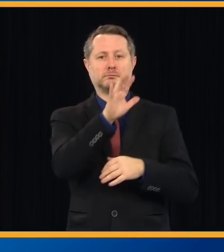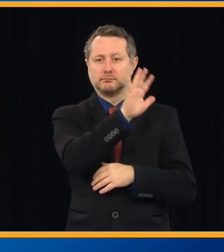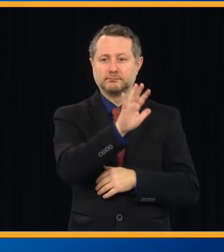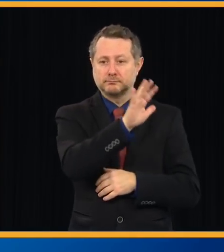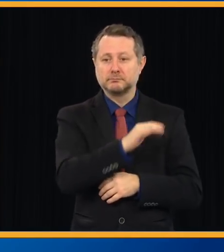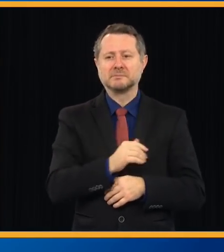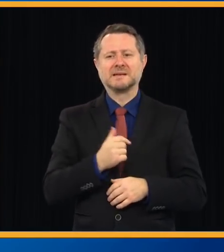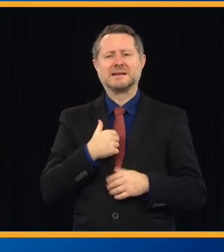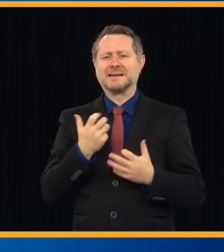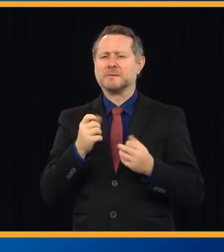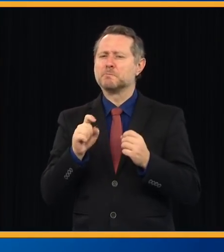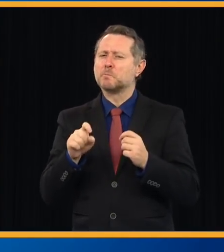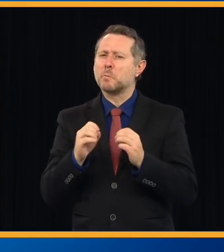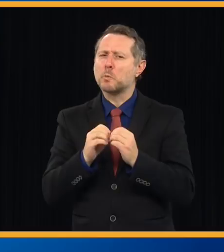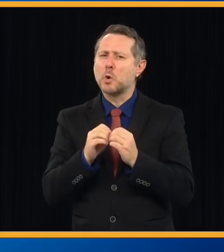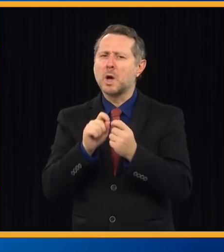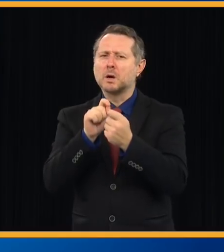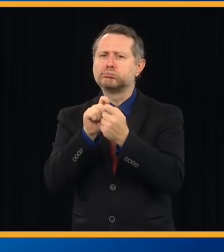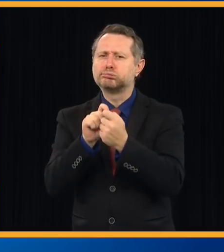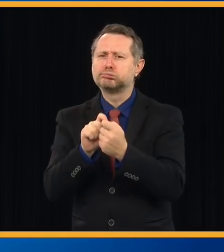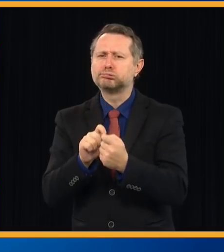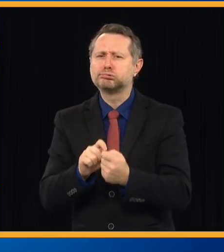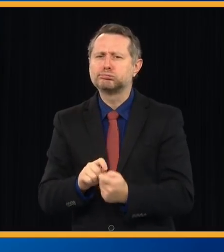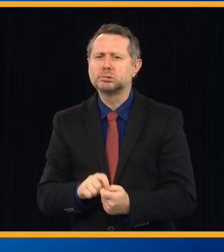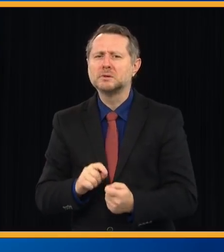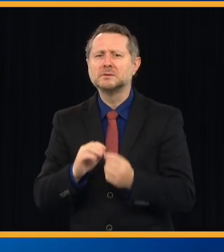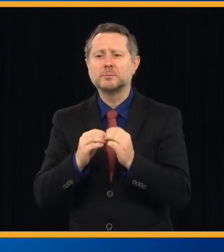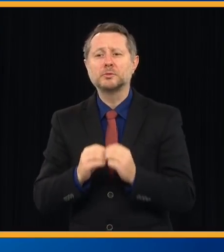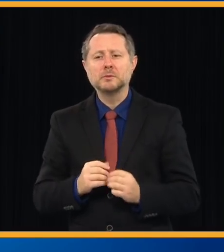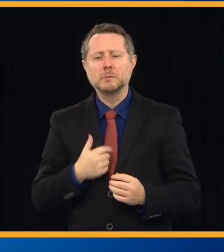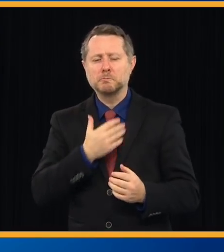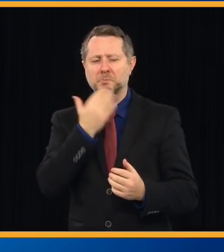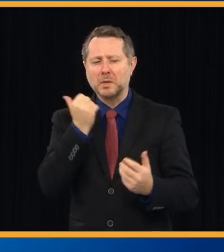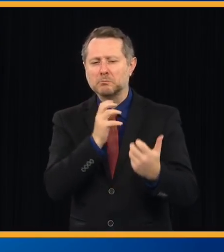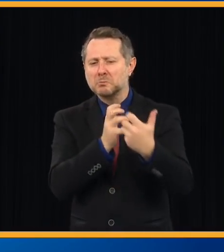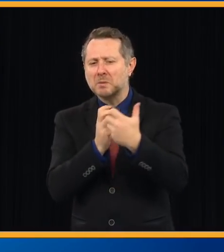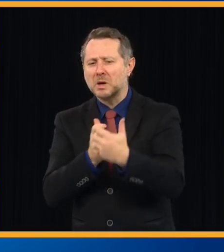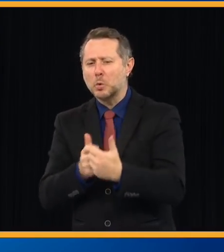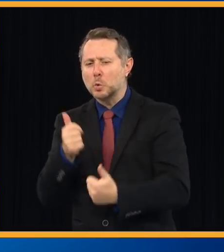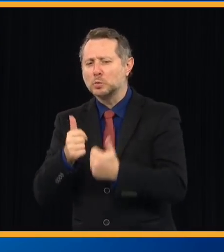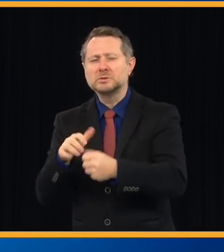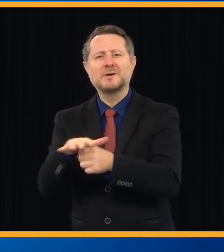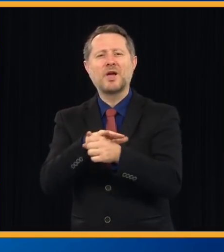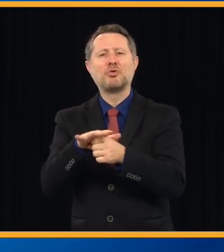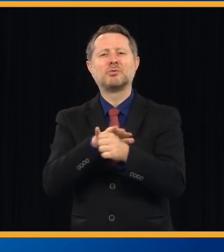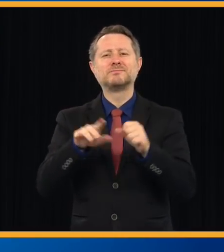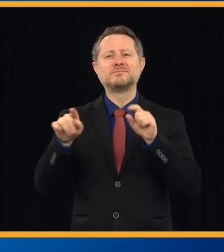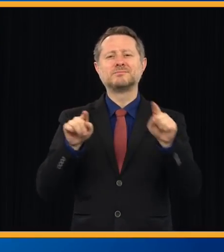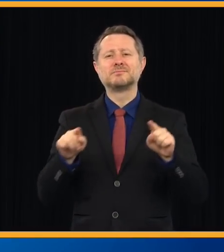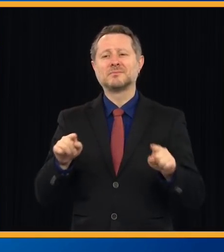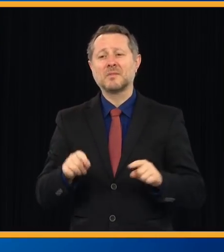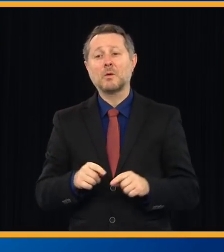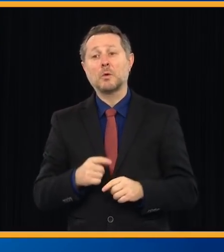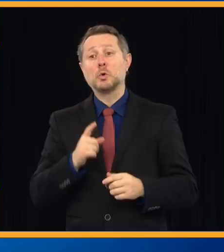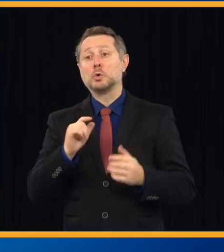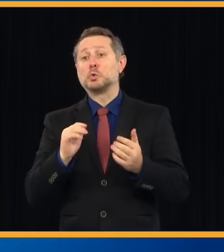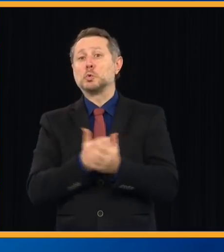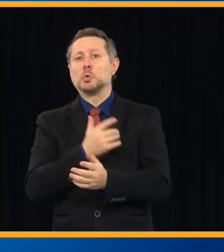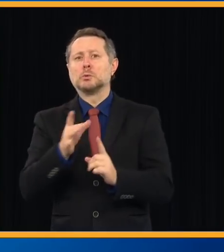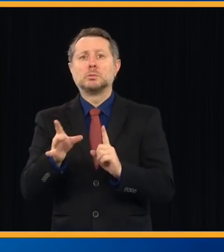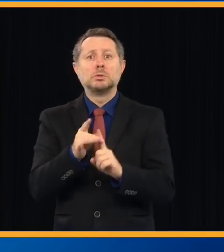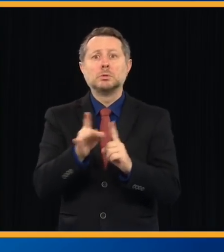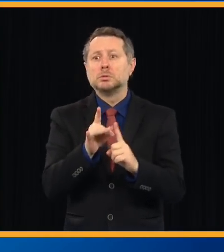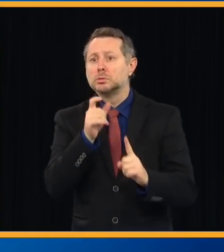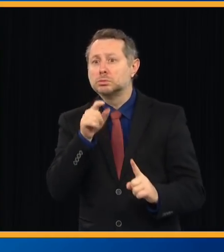more specific information to have a specific battle plan. Literally, where do the new cases come from? Are they